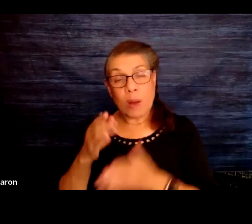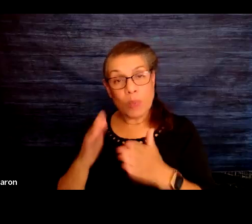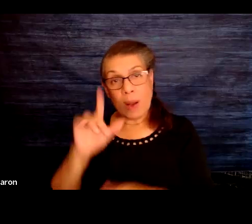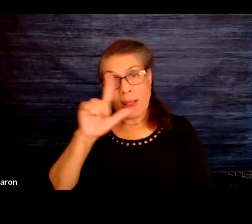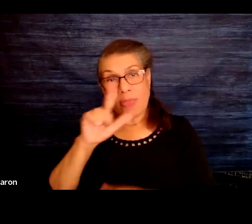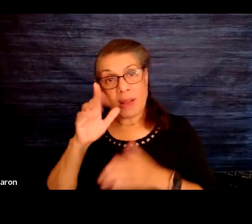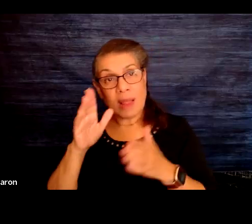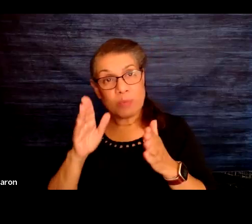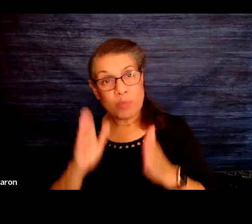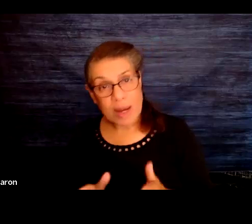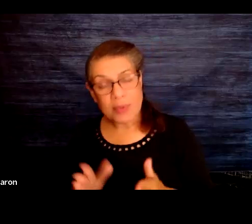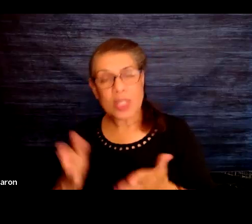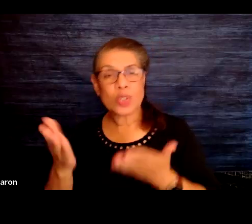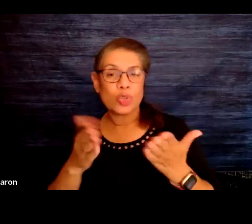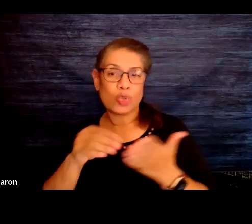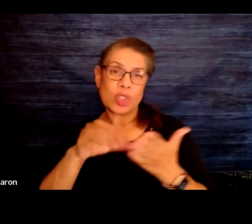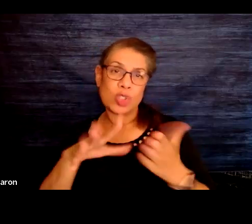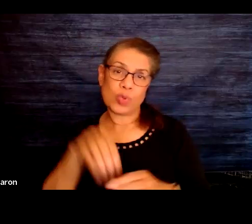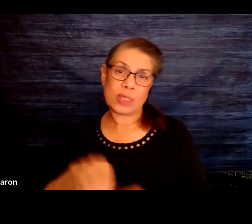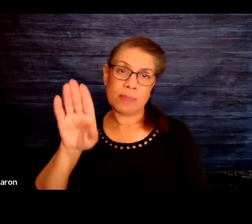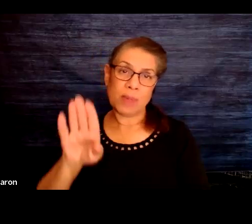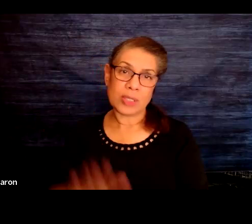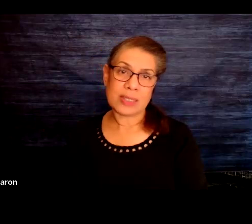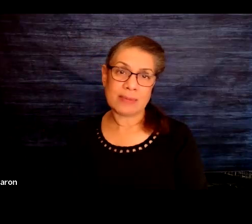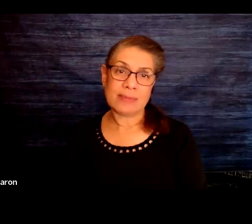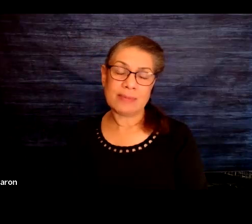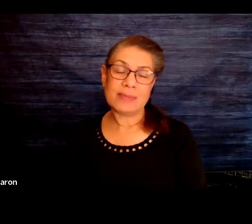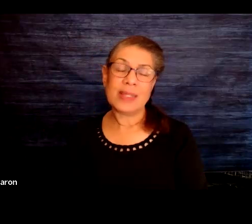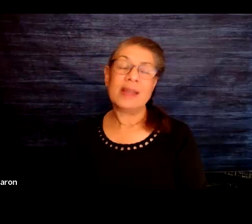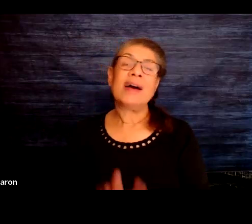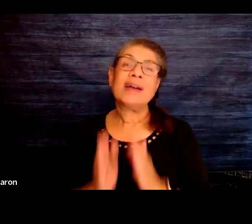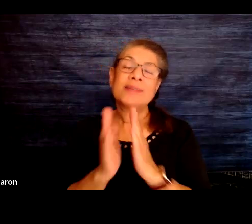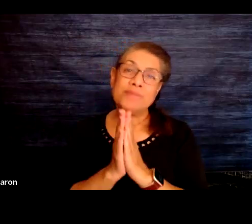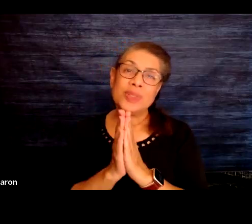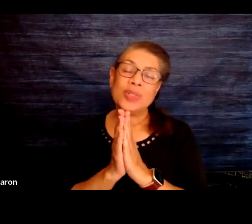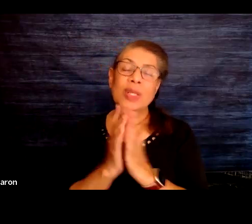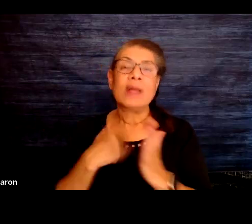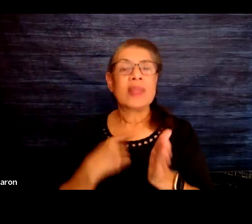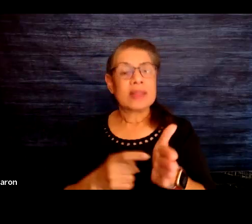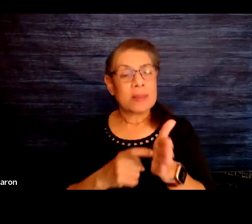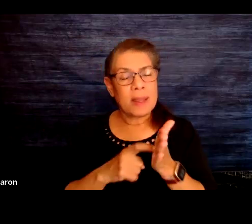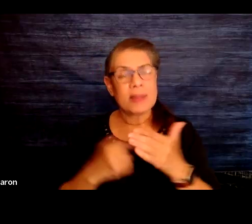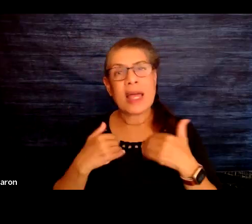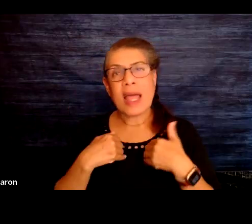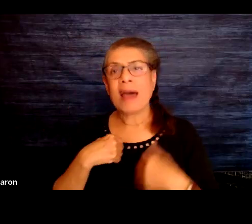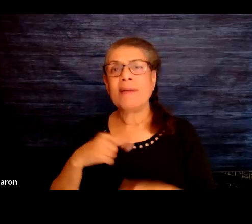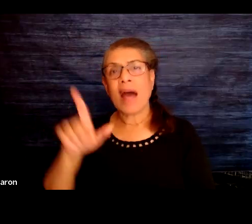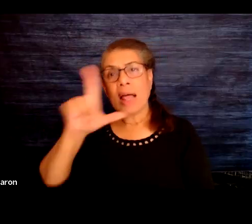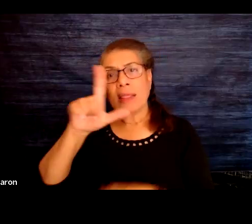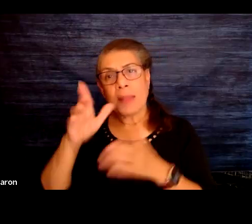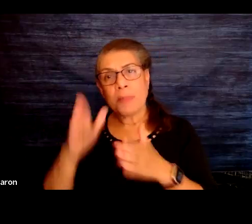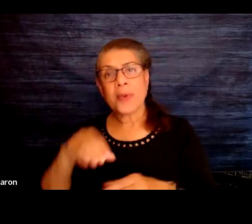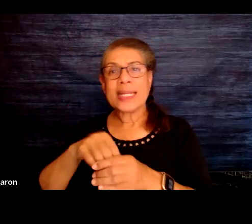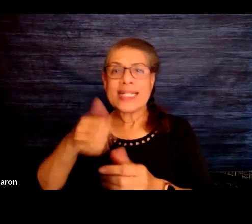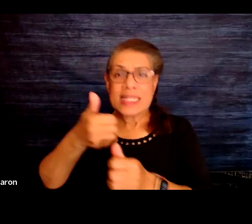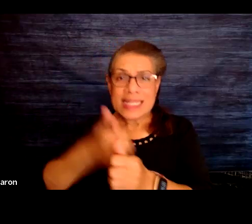librarians serve the students of Boston. I urge you to meet the BTU's demands to commit to a librarian in every school and